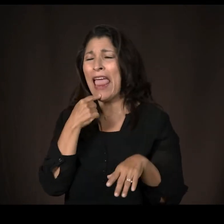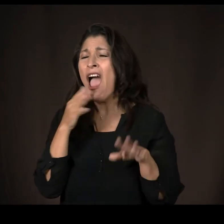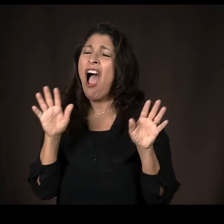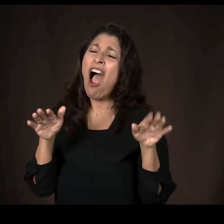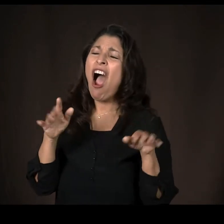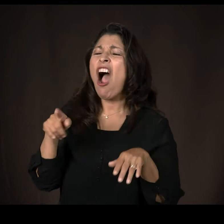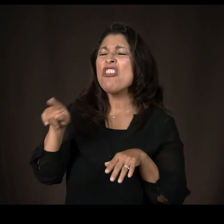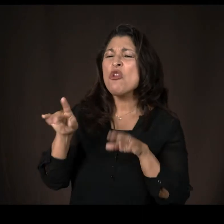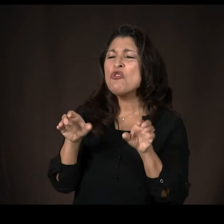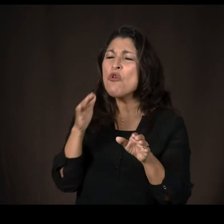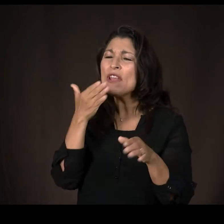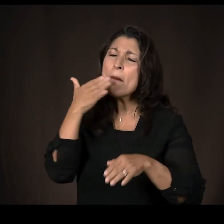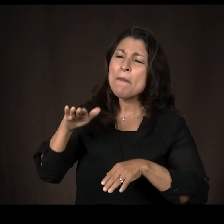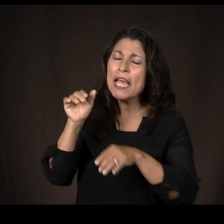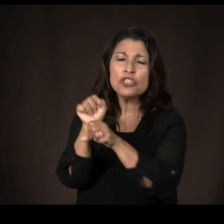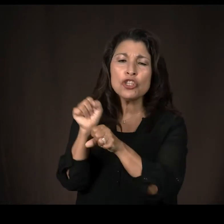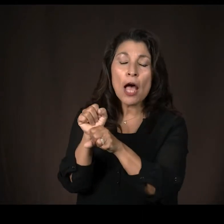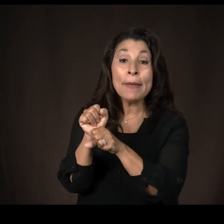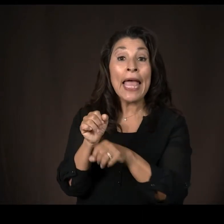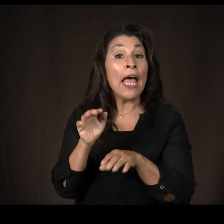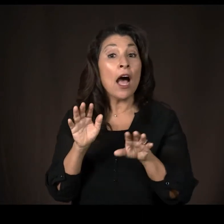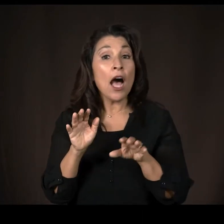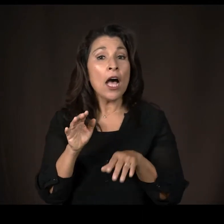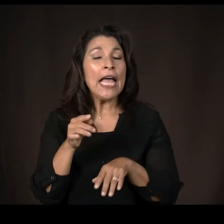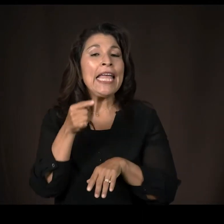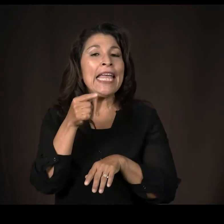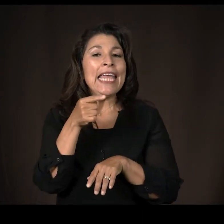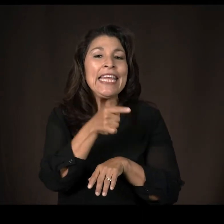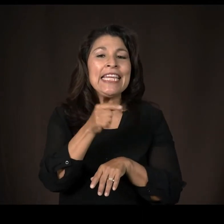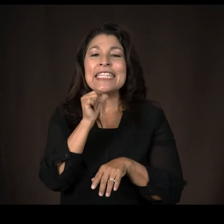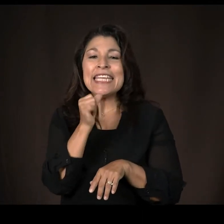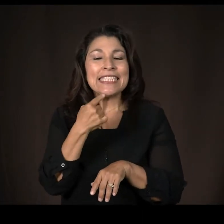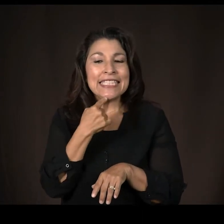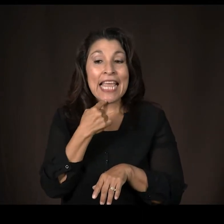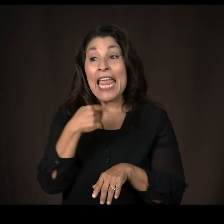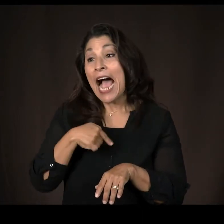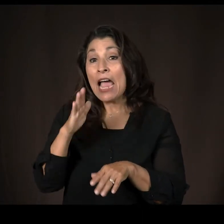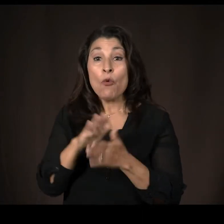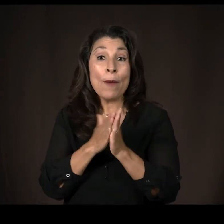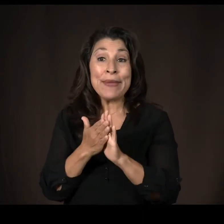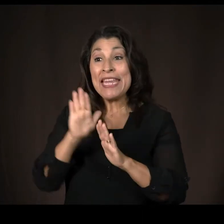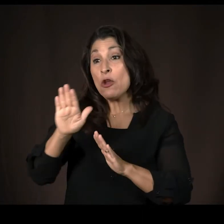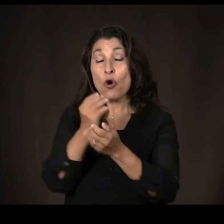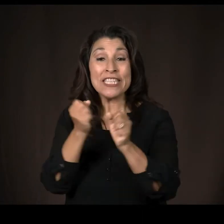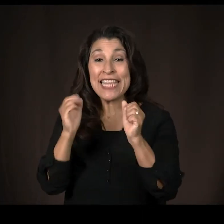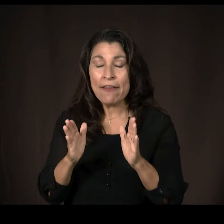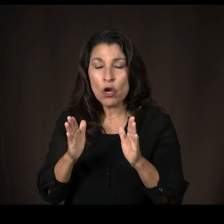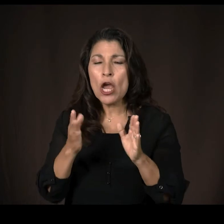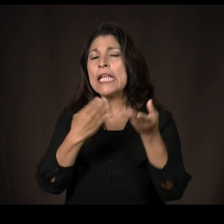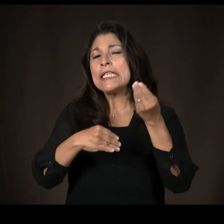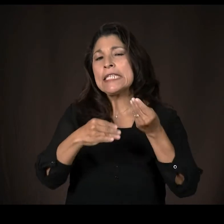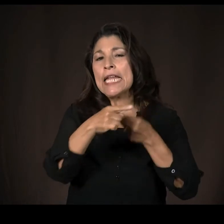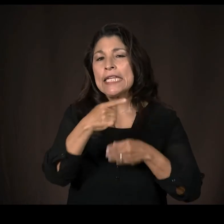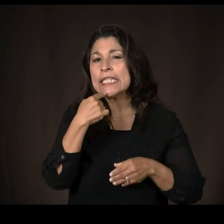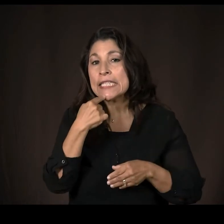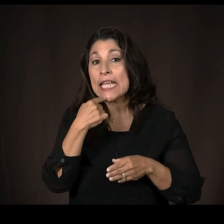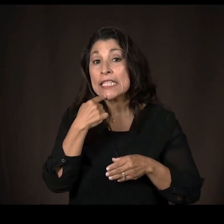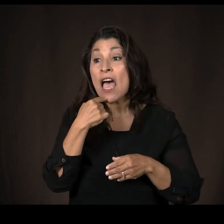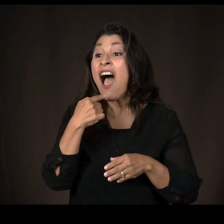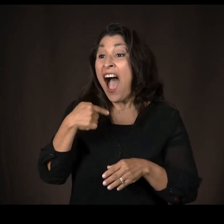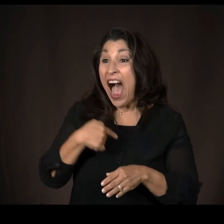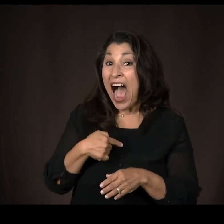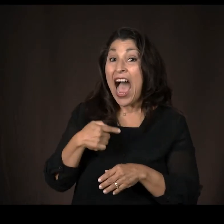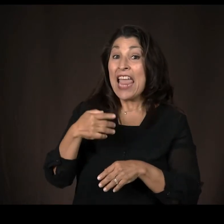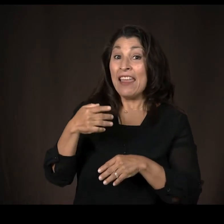they've been doing. He doesn't say, I'm going to be your savior and I'm going to fix everything for you. Instead, he says, I'm one of you. This